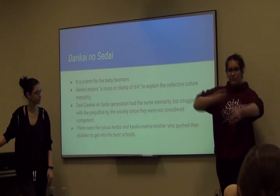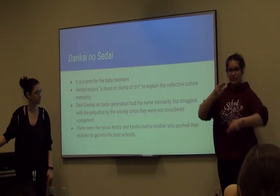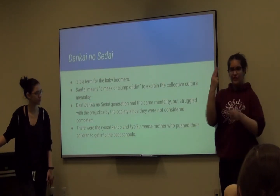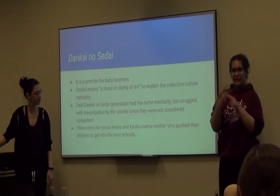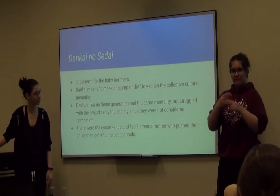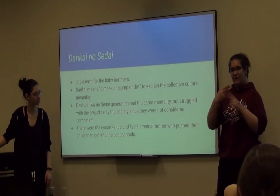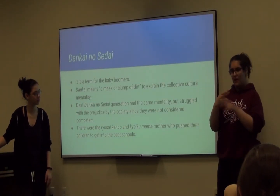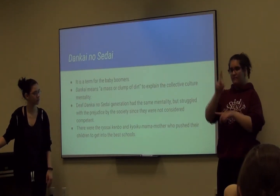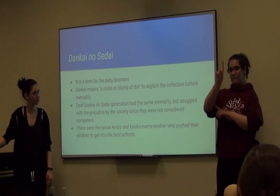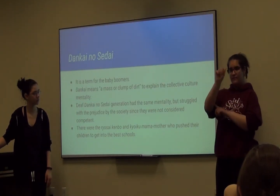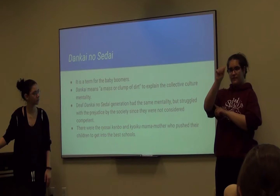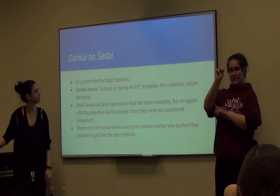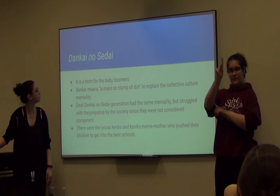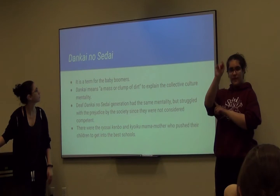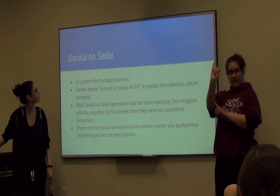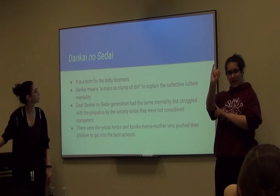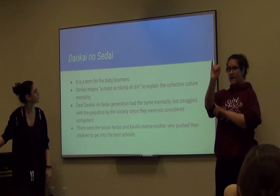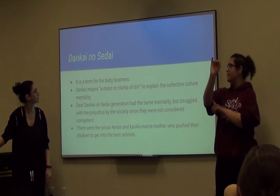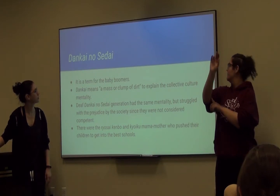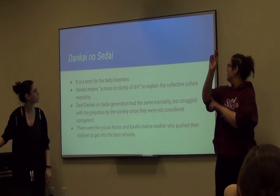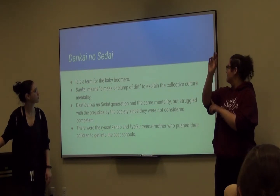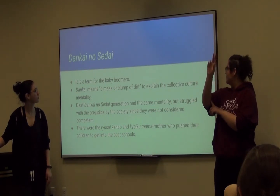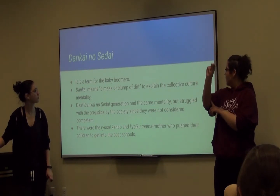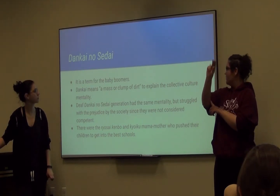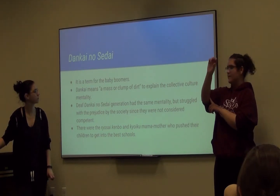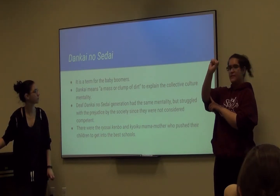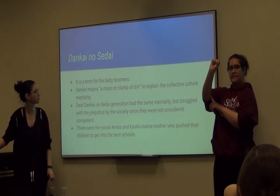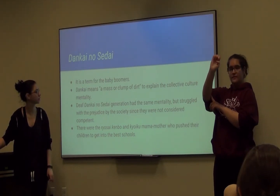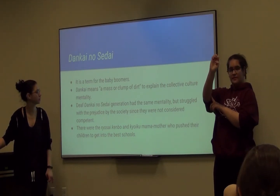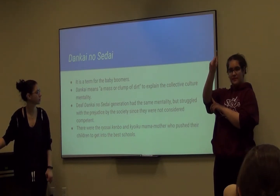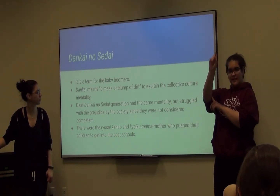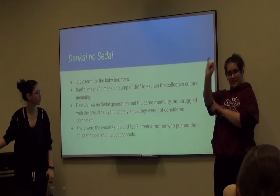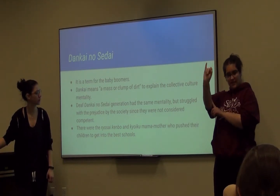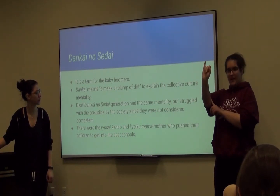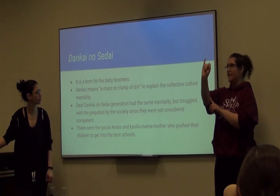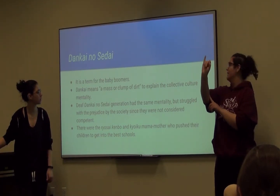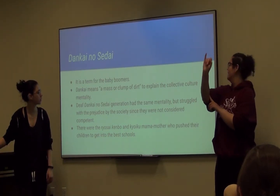Okay, so the generation is called Dankei no Segai.